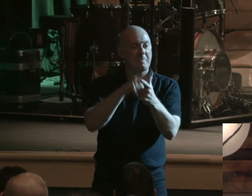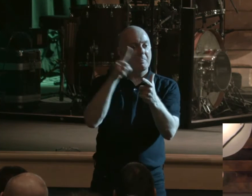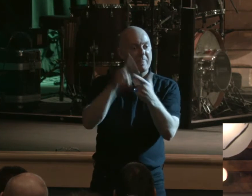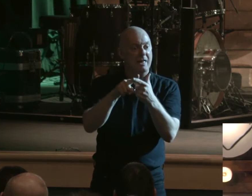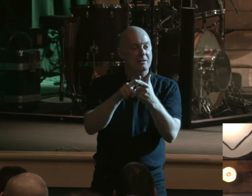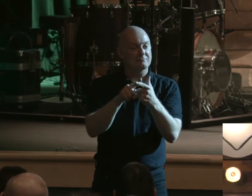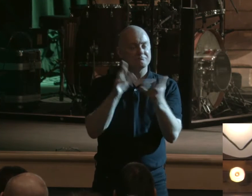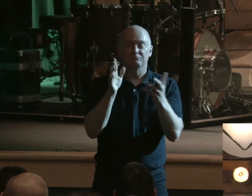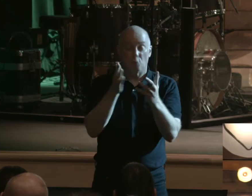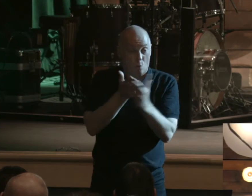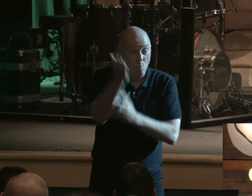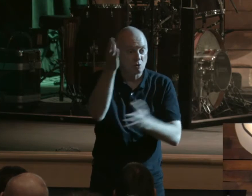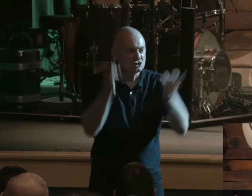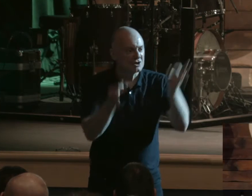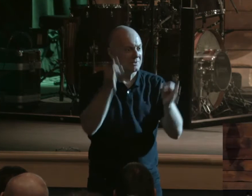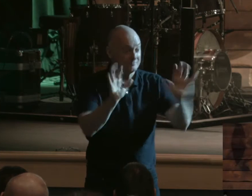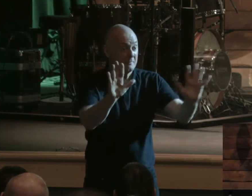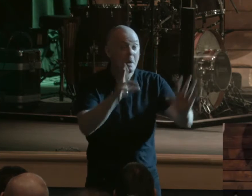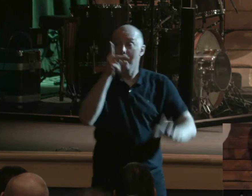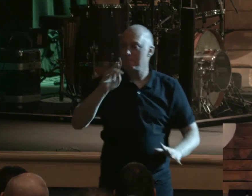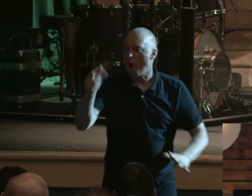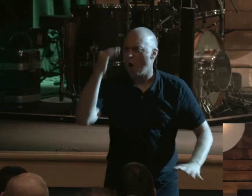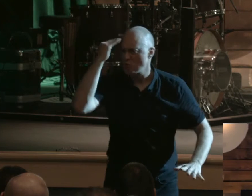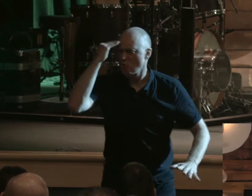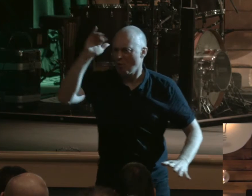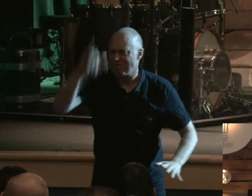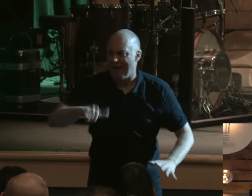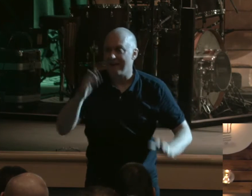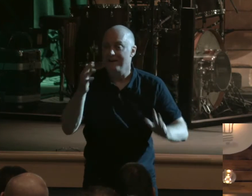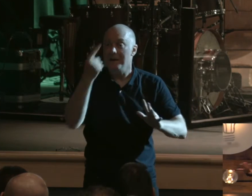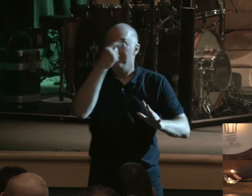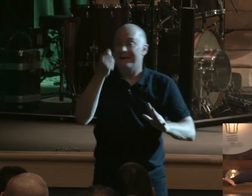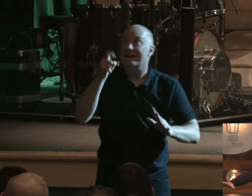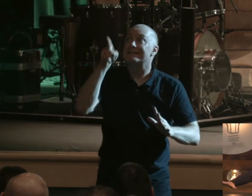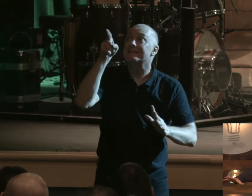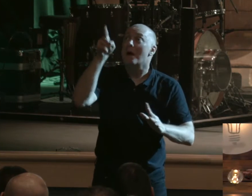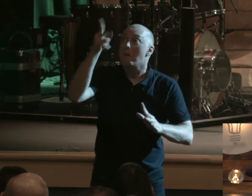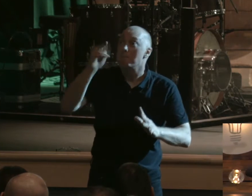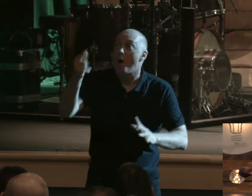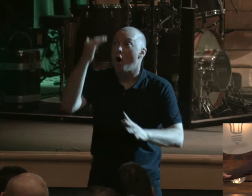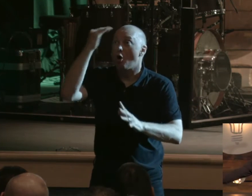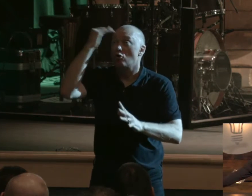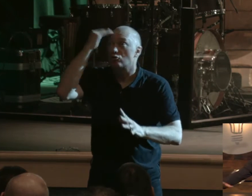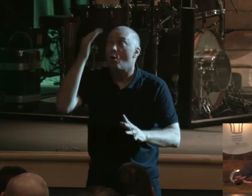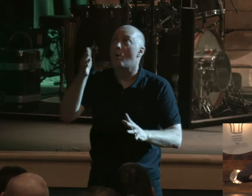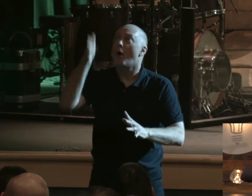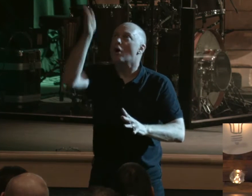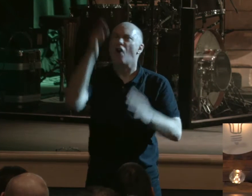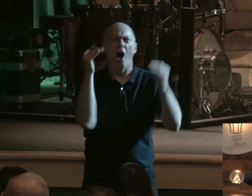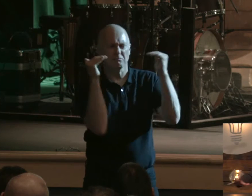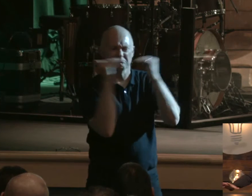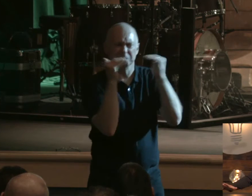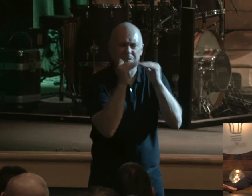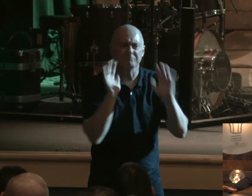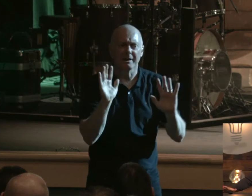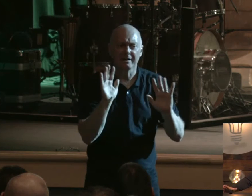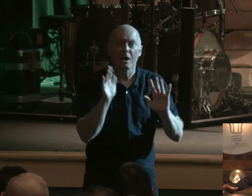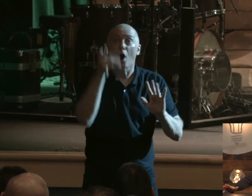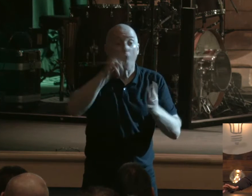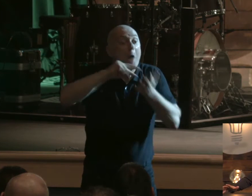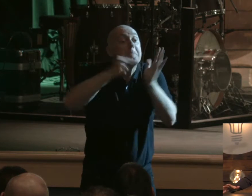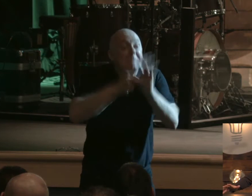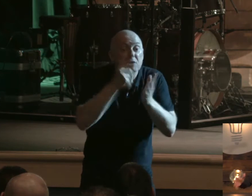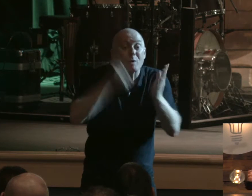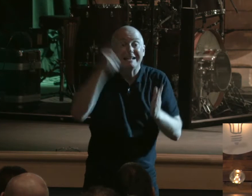judgment. So Paul knows this. And because he knows this, and God is a God of justice, and God means what he